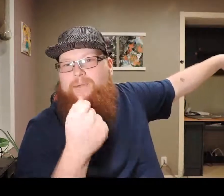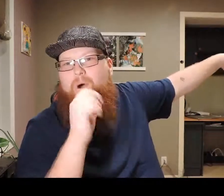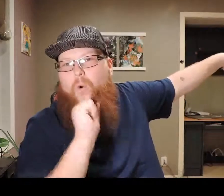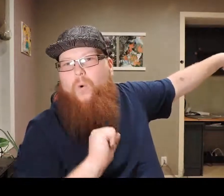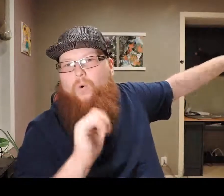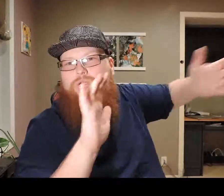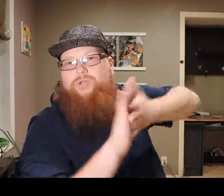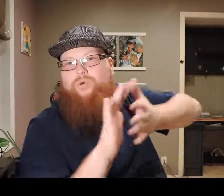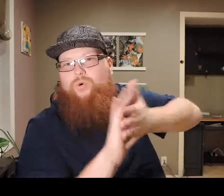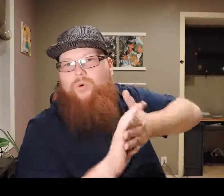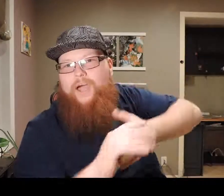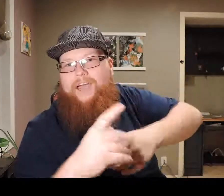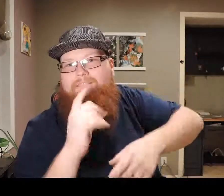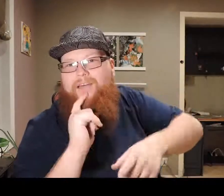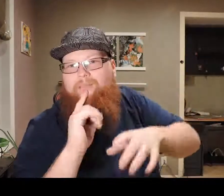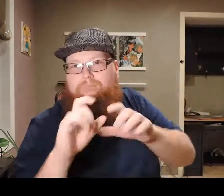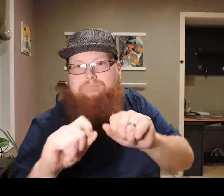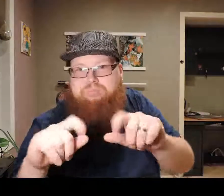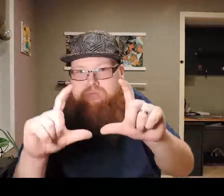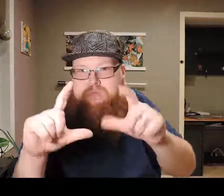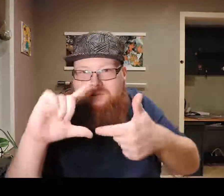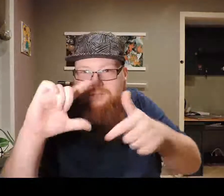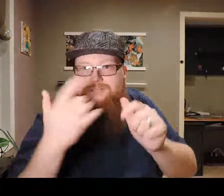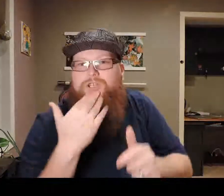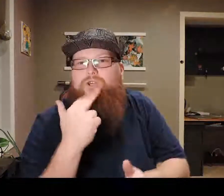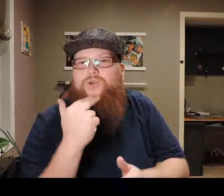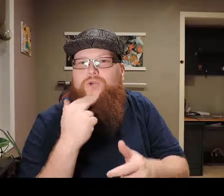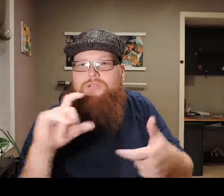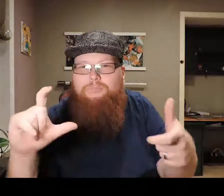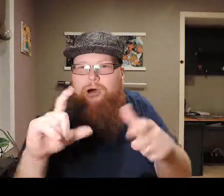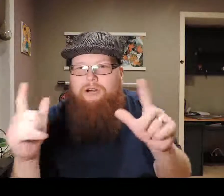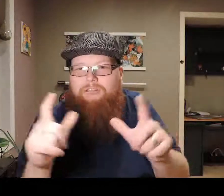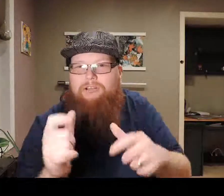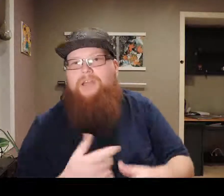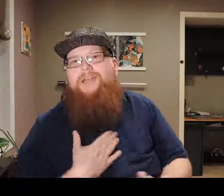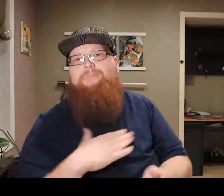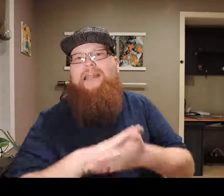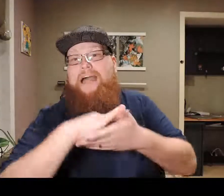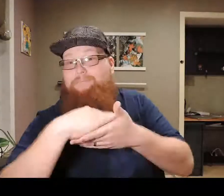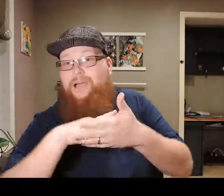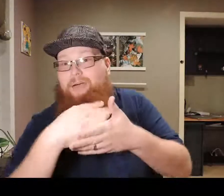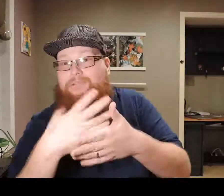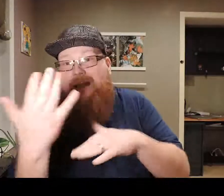bit old school. I have like a cute small. My laptop is like.